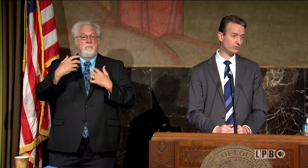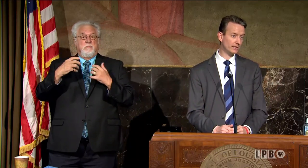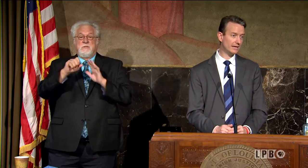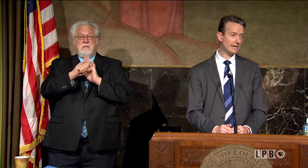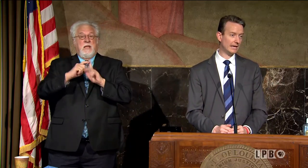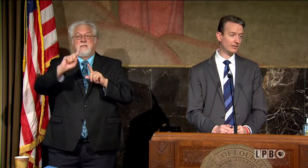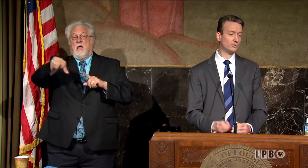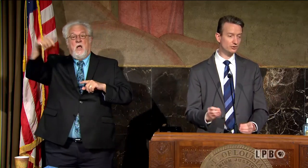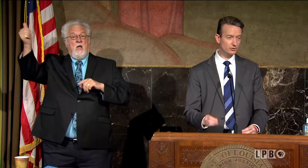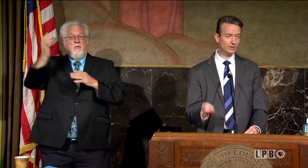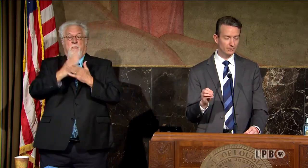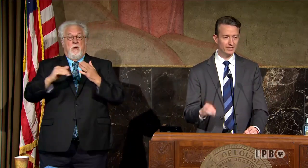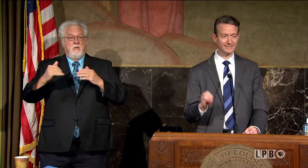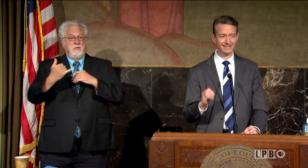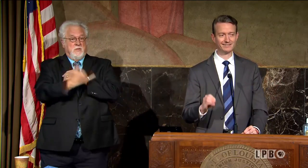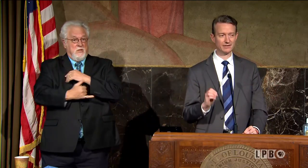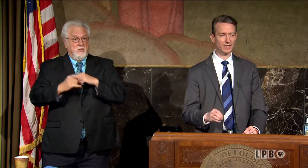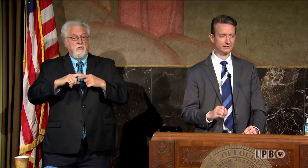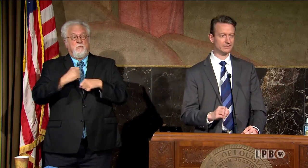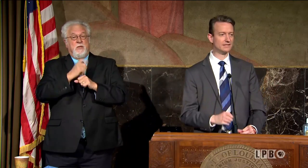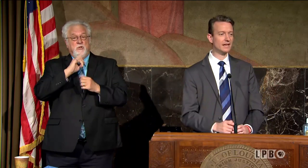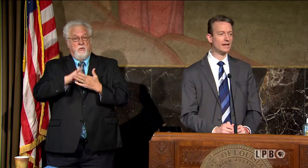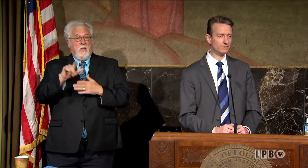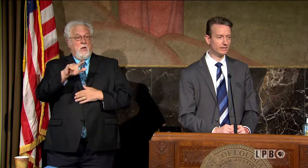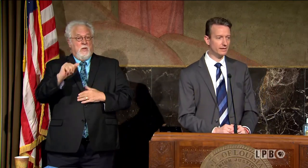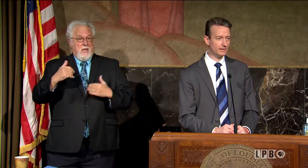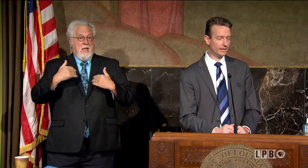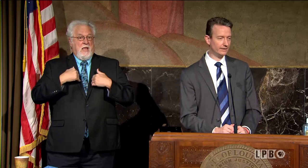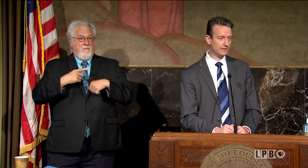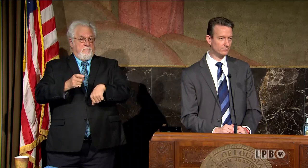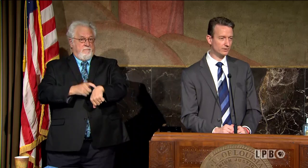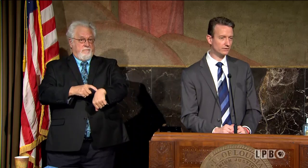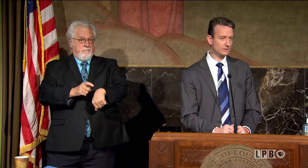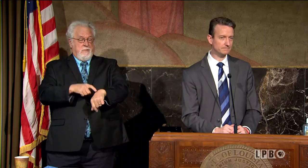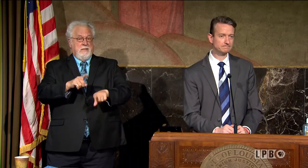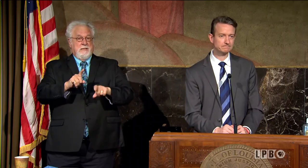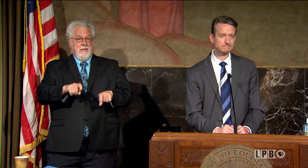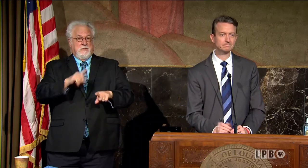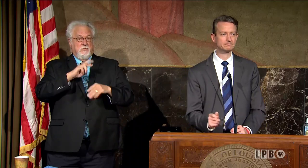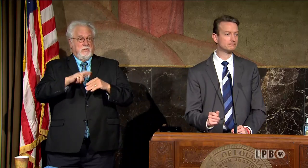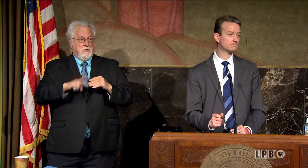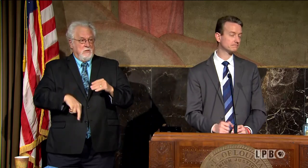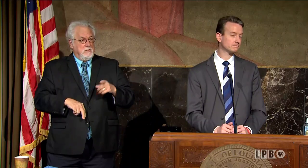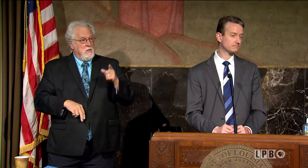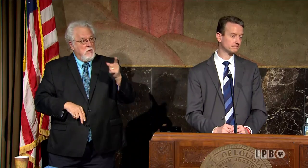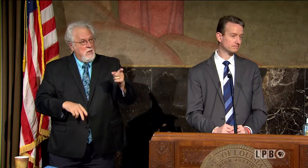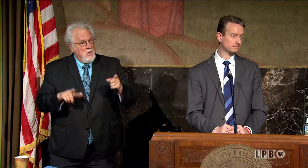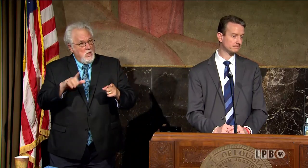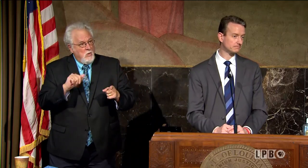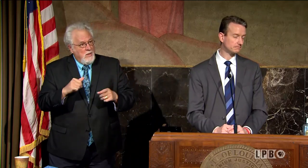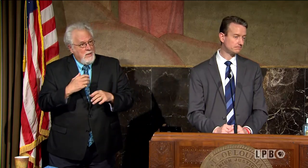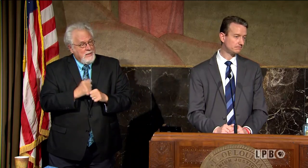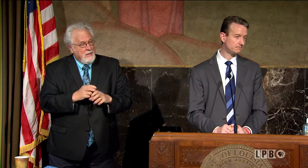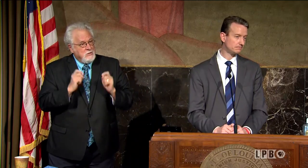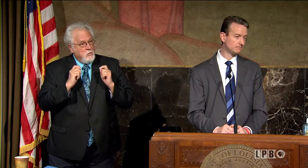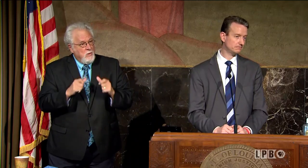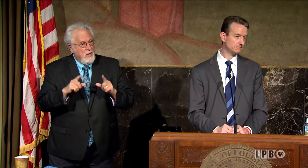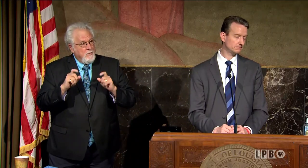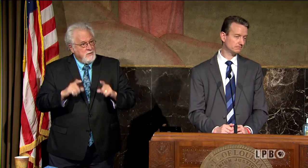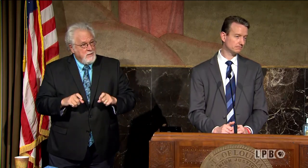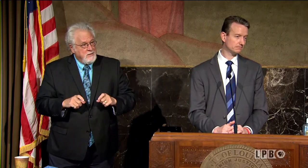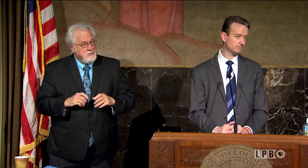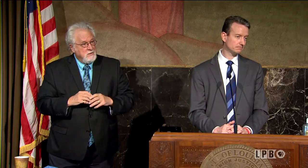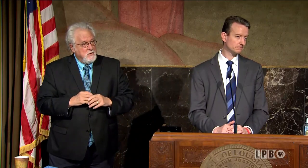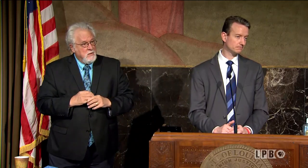the country, to ensure that Louisianans have access to timely test results. When Louisiana does get these rapid tests that are on